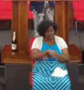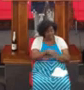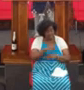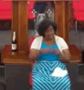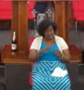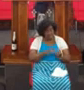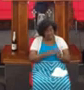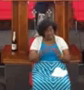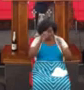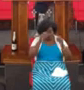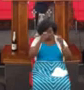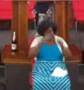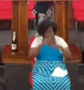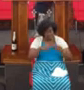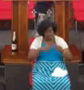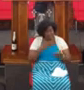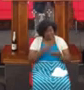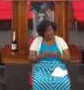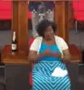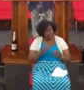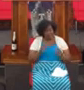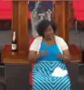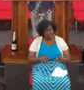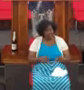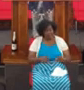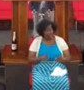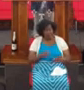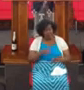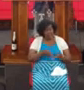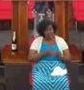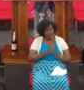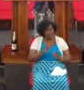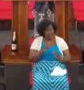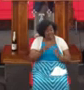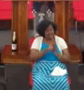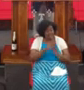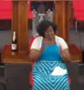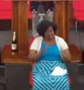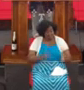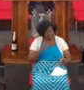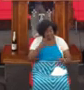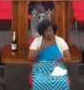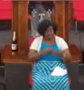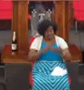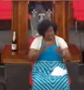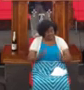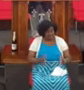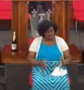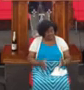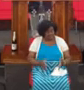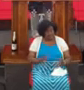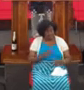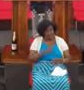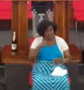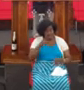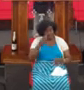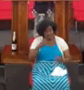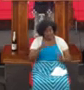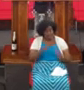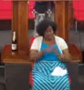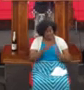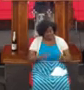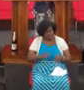about the Good Samaritan. And he asked the lawyer, he said, who's your neighbor? And he told the lawyer the